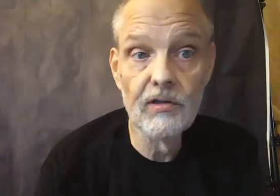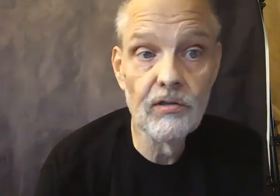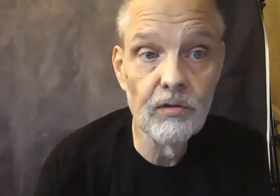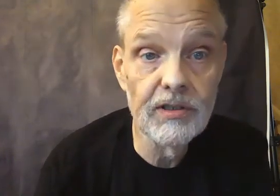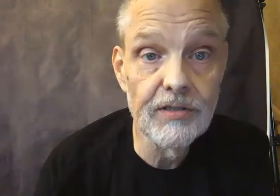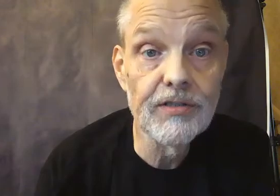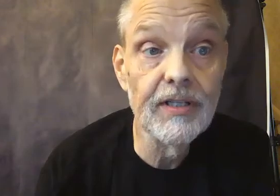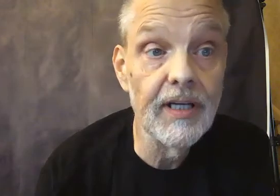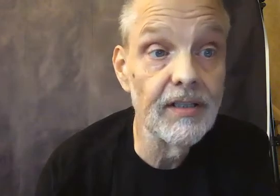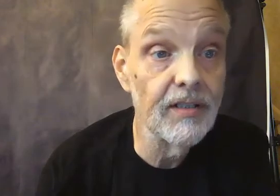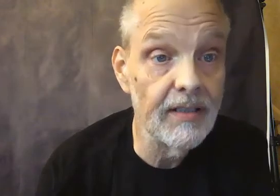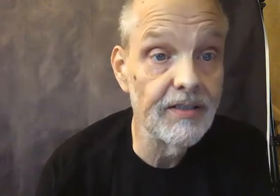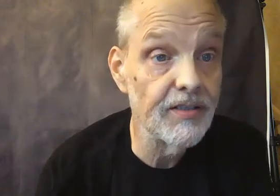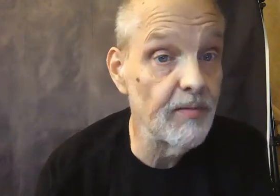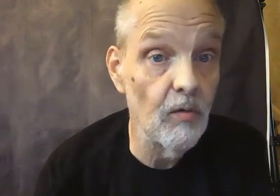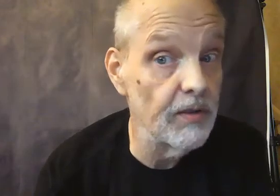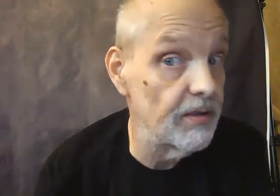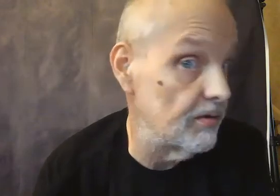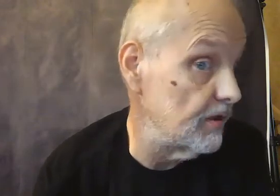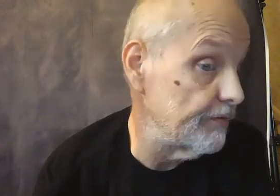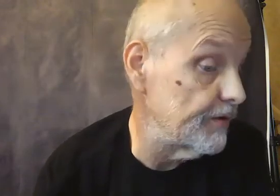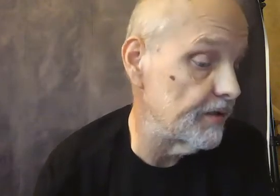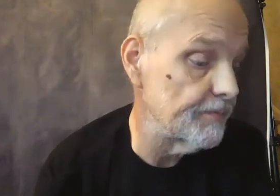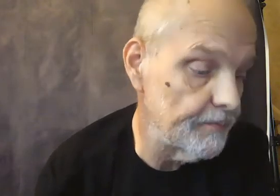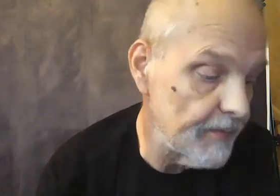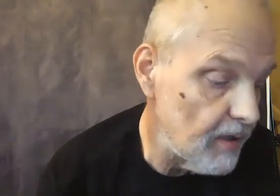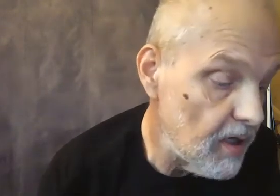So it's interesting to get into that discussion about what the difference is.